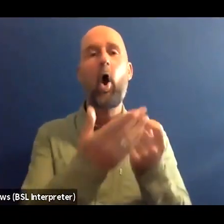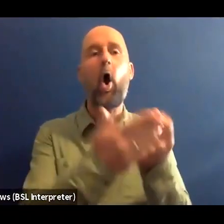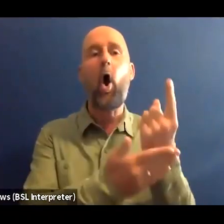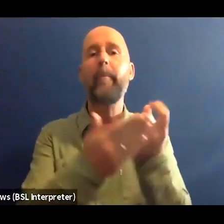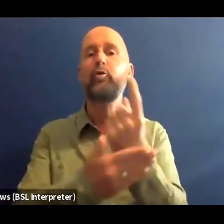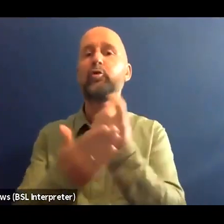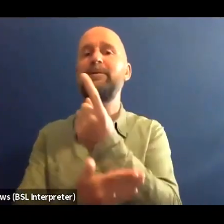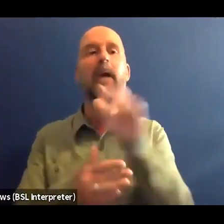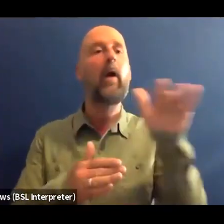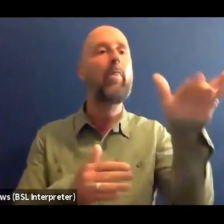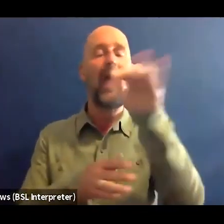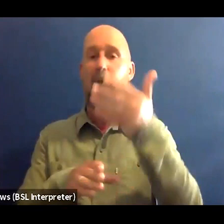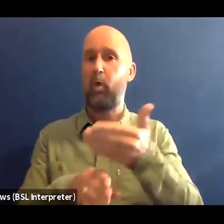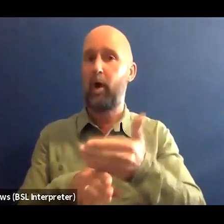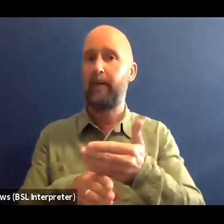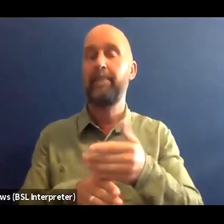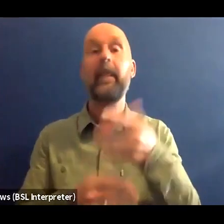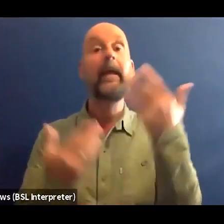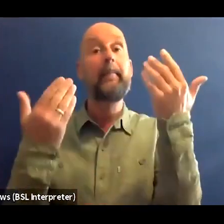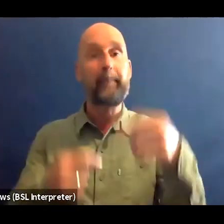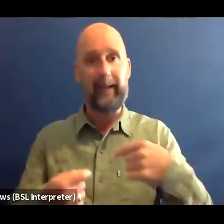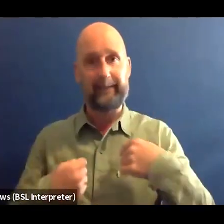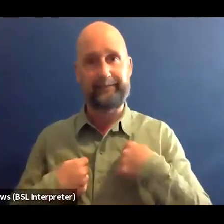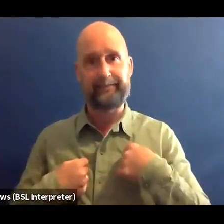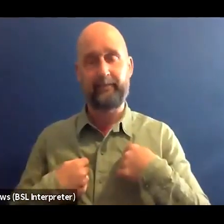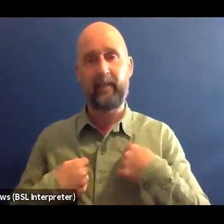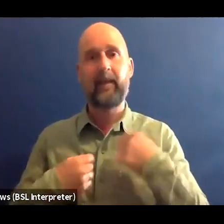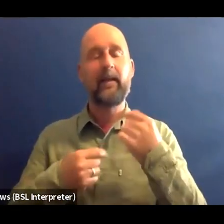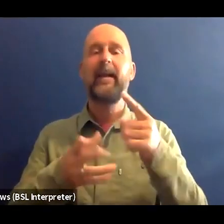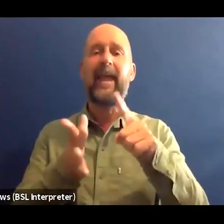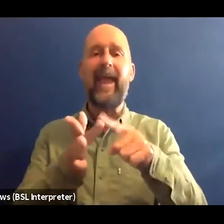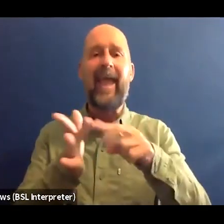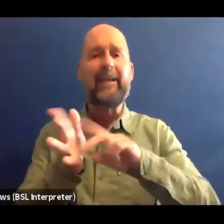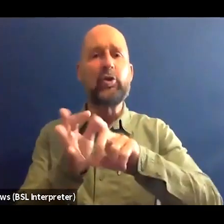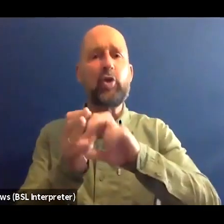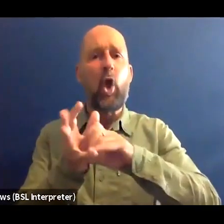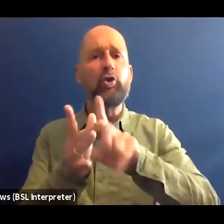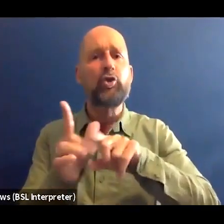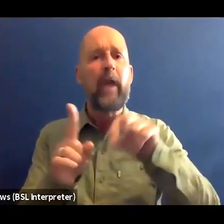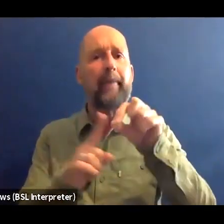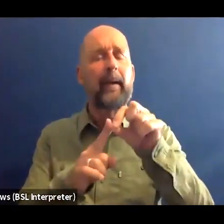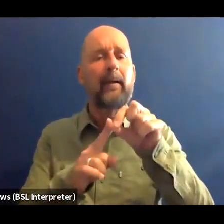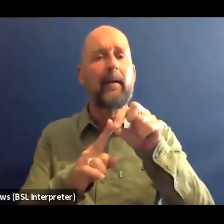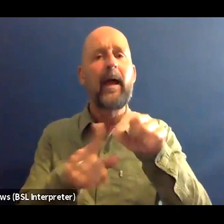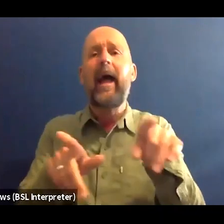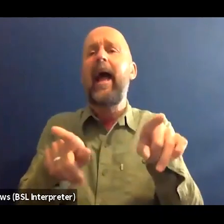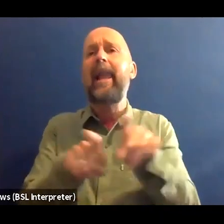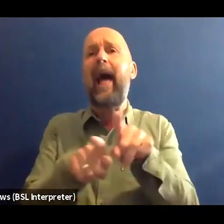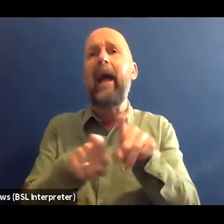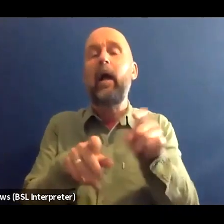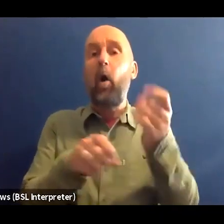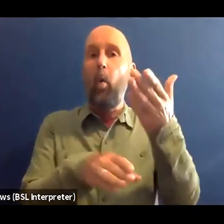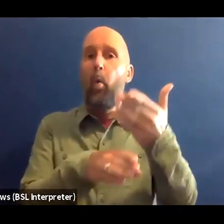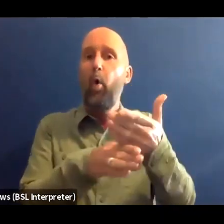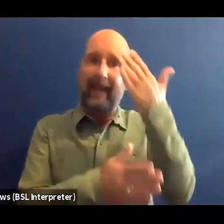in the world of work was I did a internship. So an internship is like work experience, but